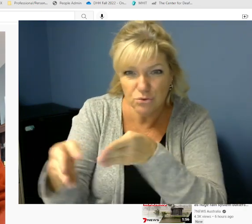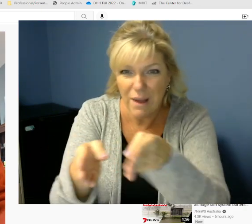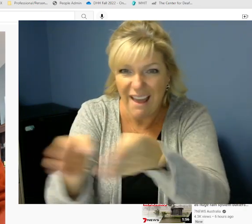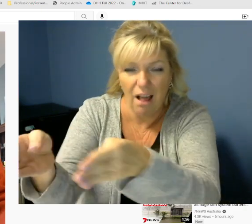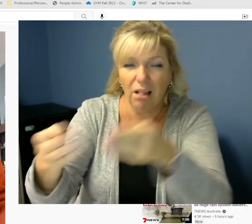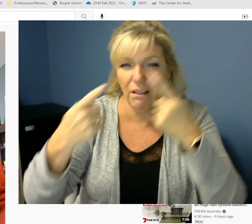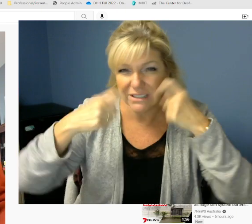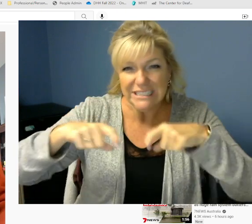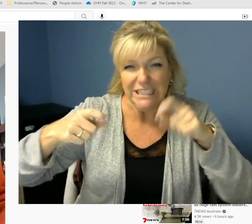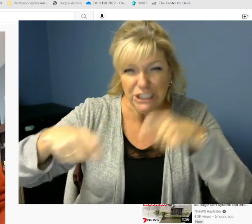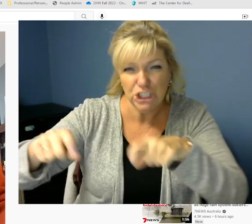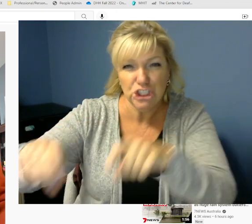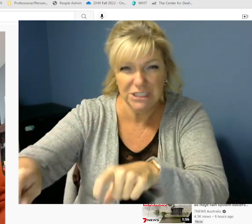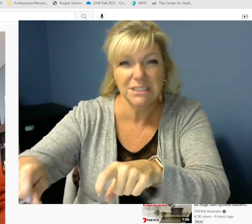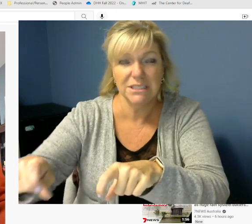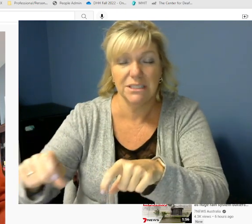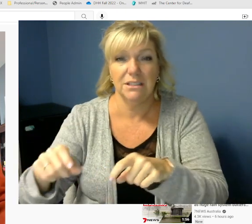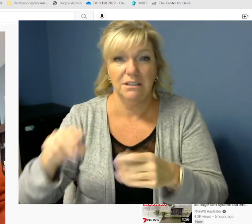of